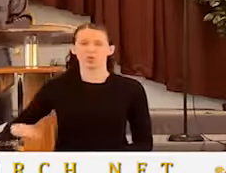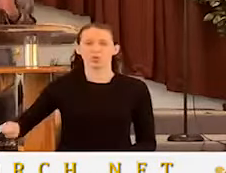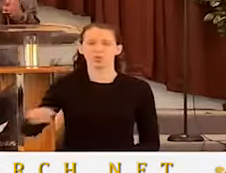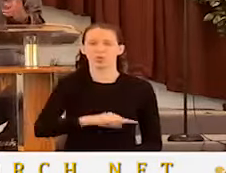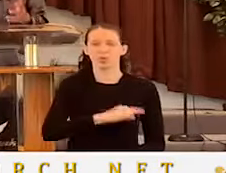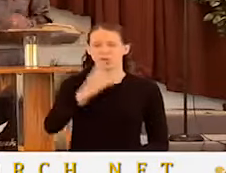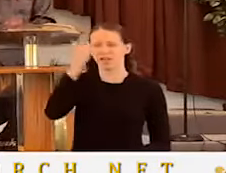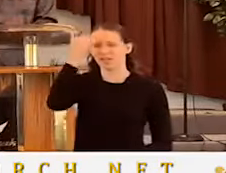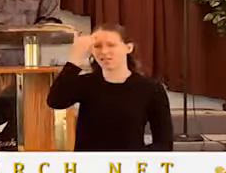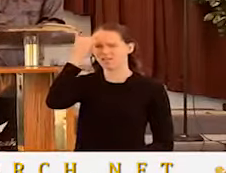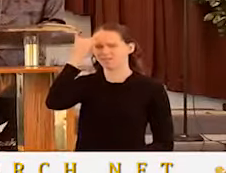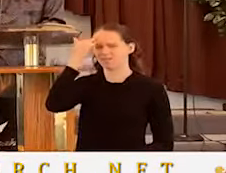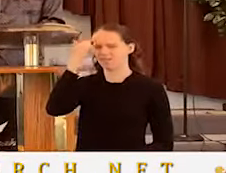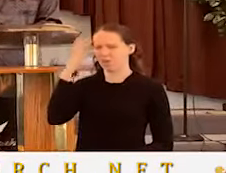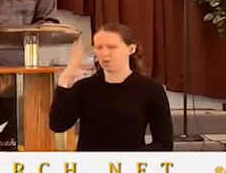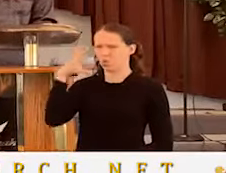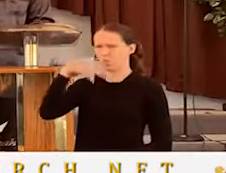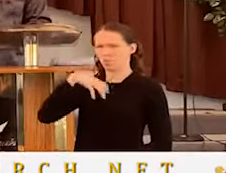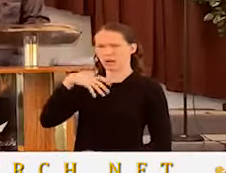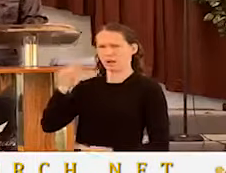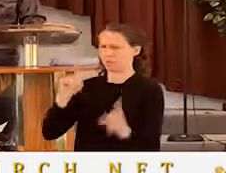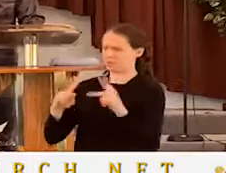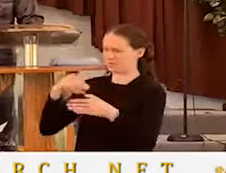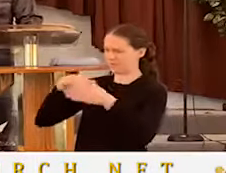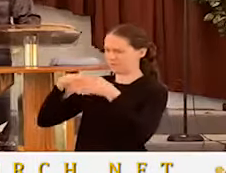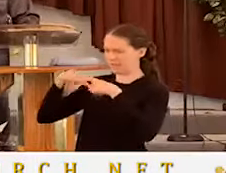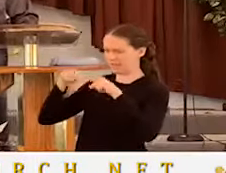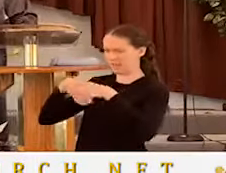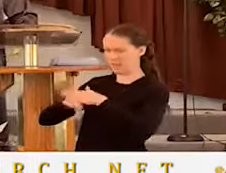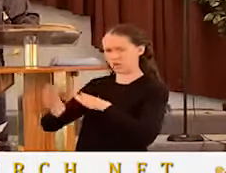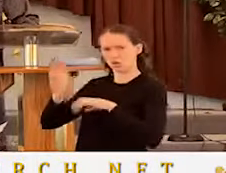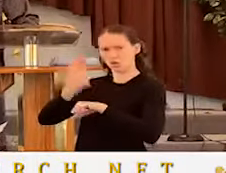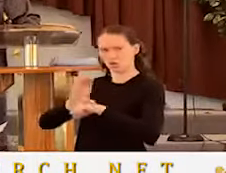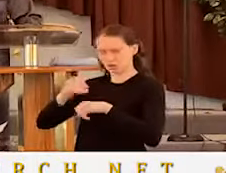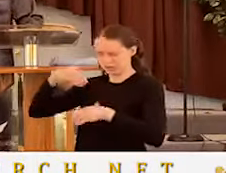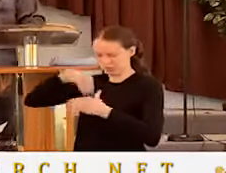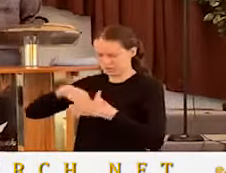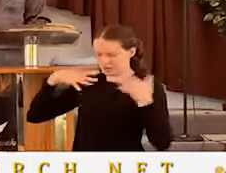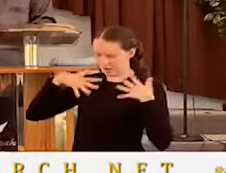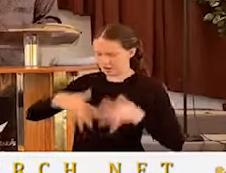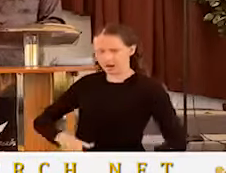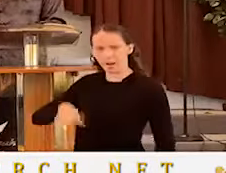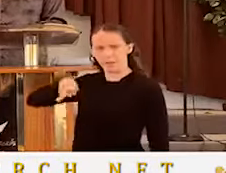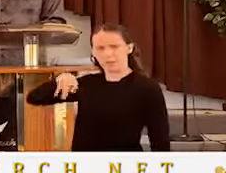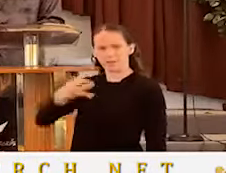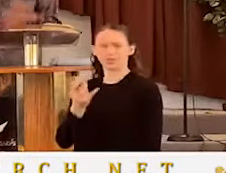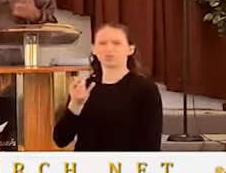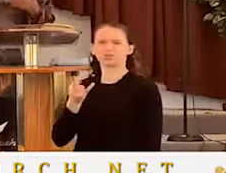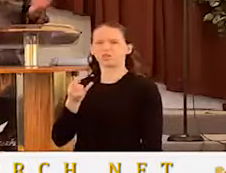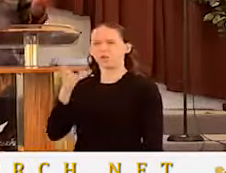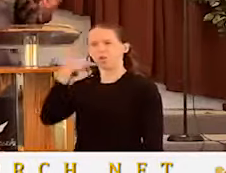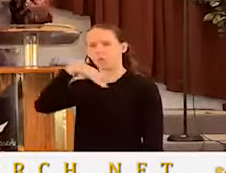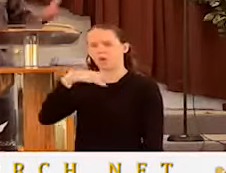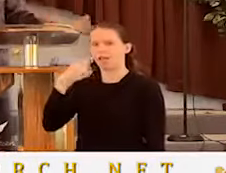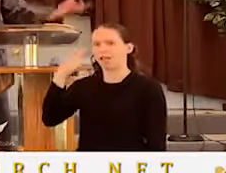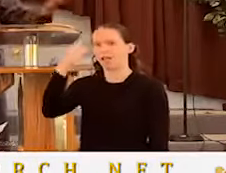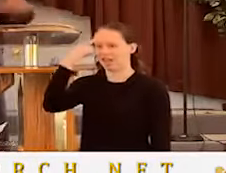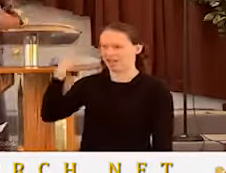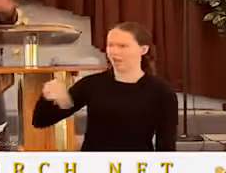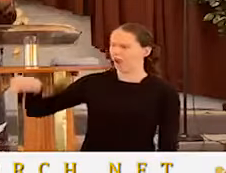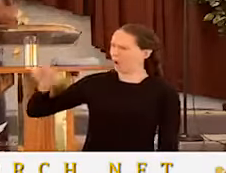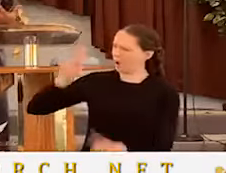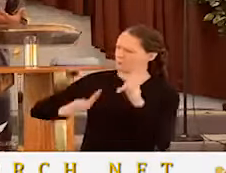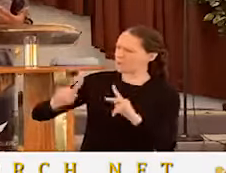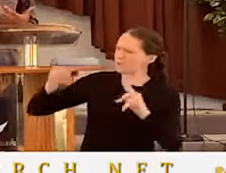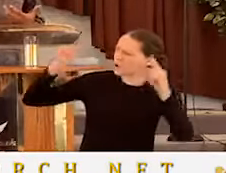very strange that we were all in our pajamas. I know that you probably thought that we had lost our minds, that